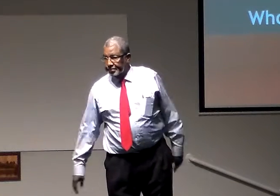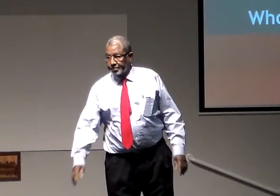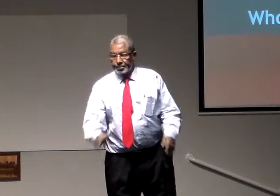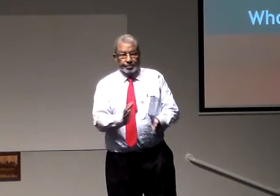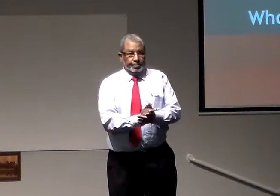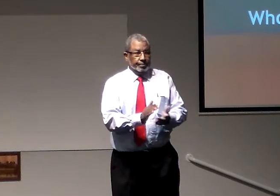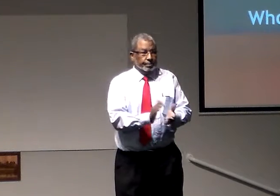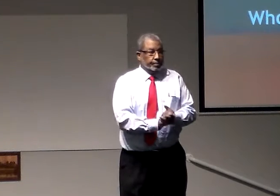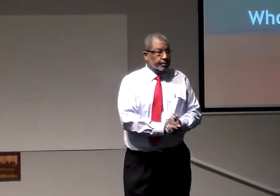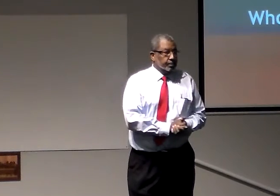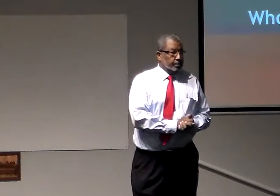coming.